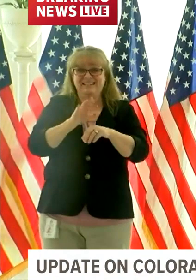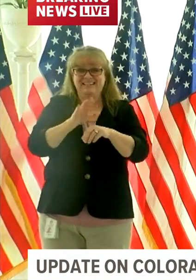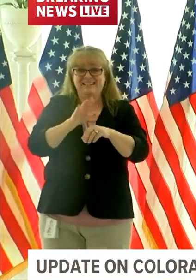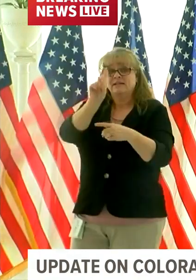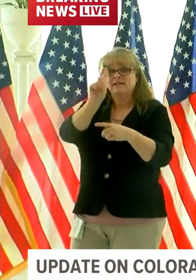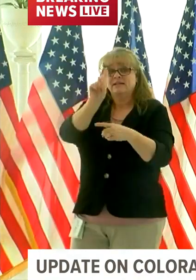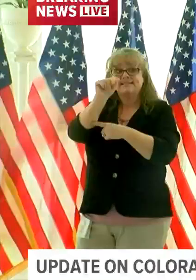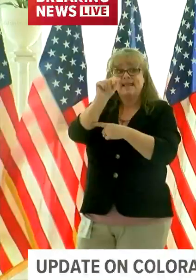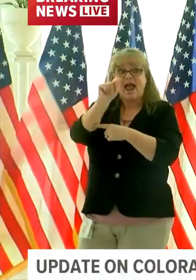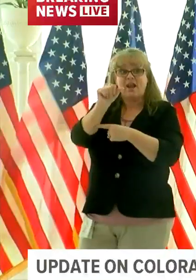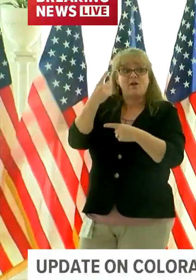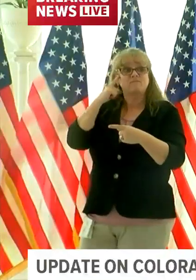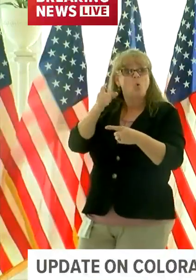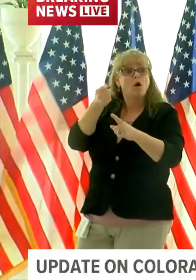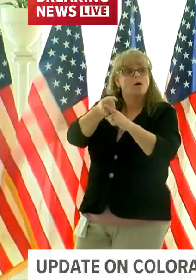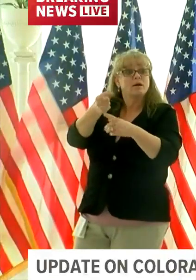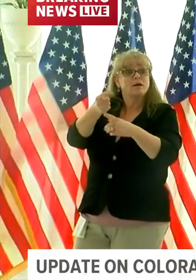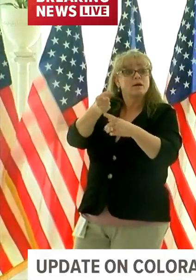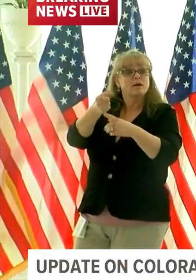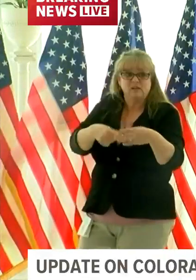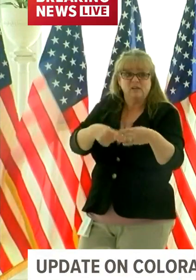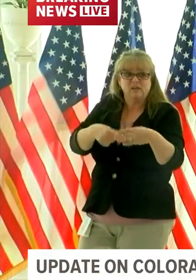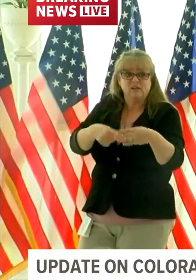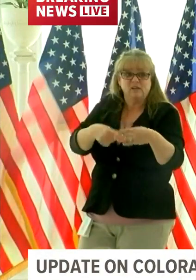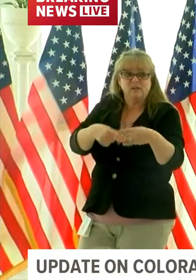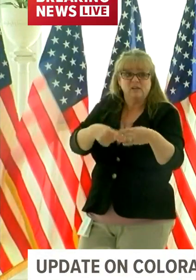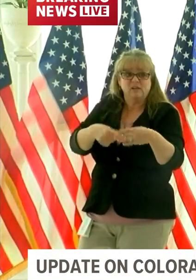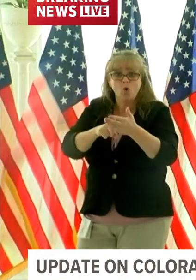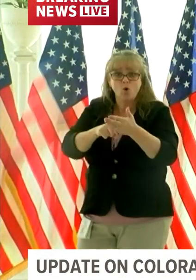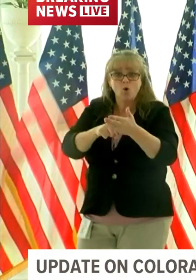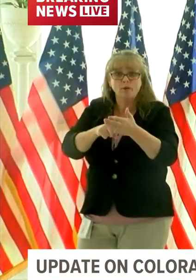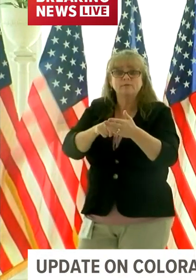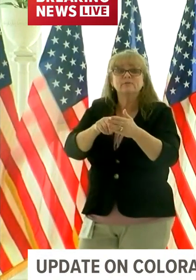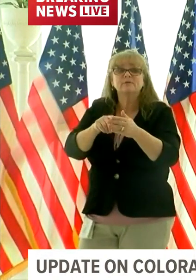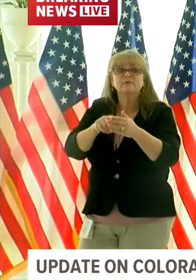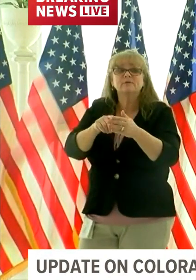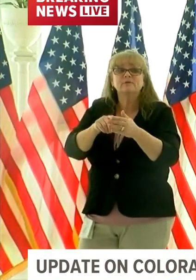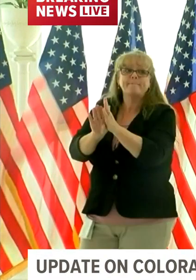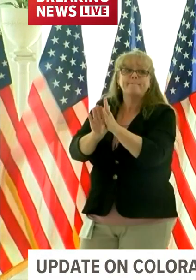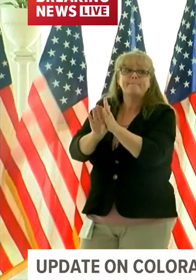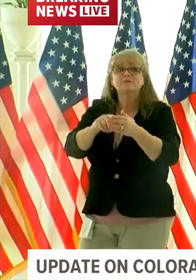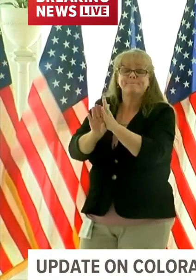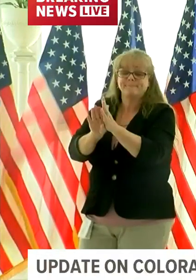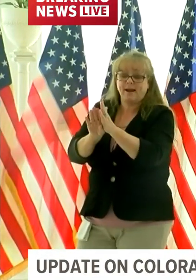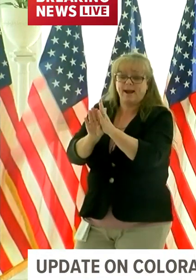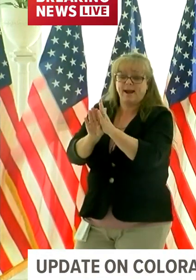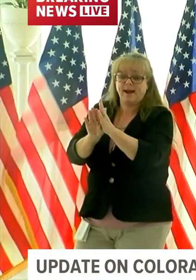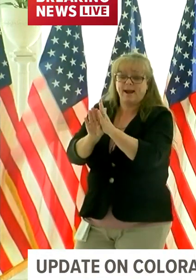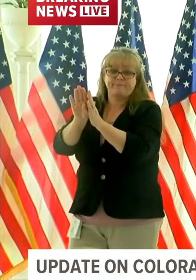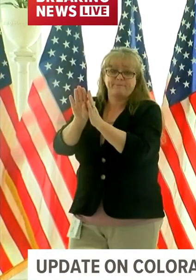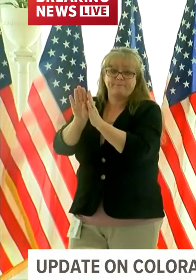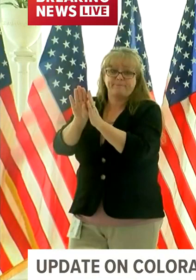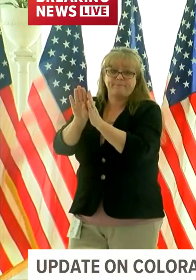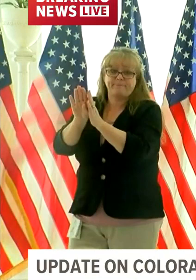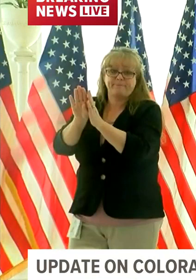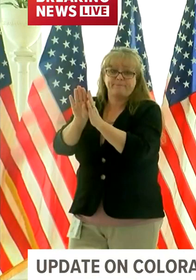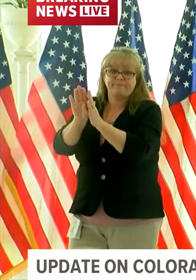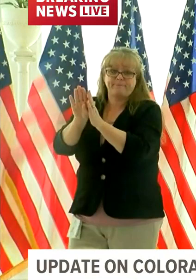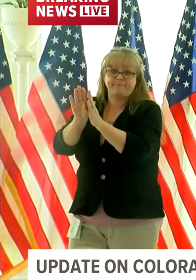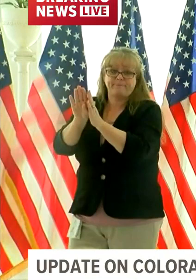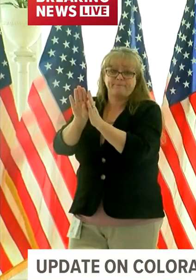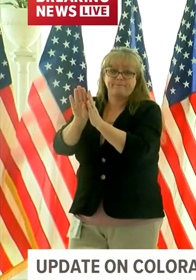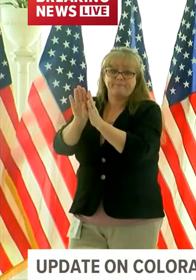is a slowdown in the rate of increase. That's a wonderful thing, but that is from the bars and restaurants closing. We're just starting to see, like